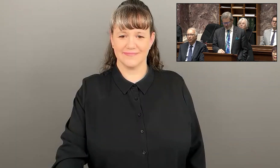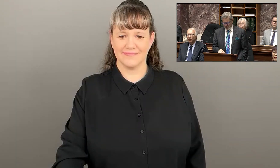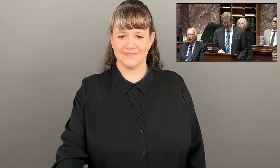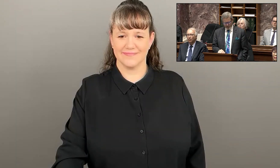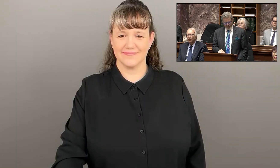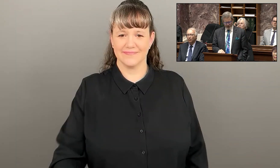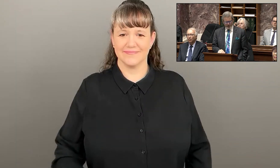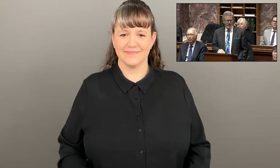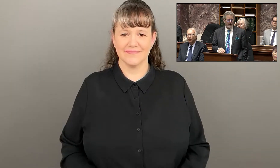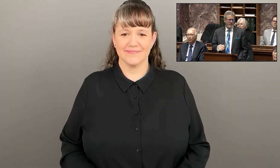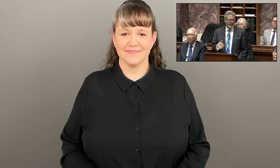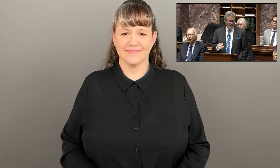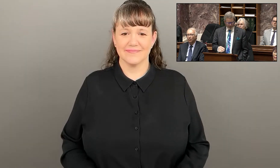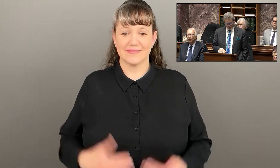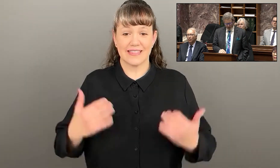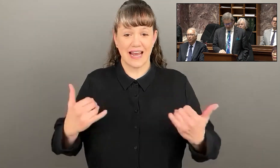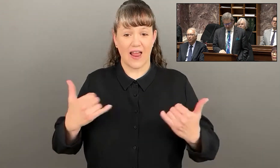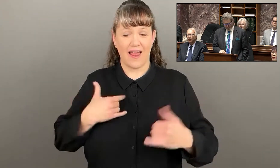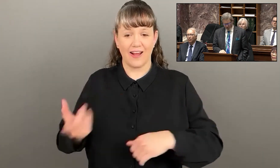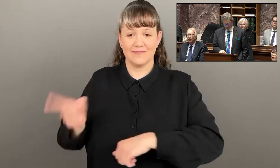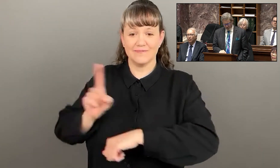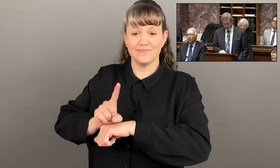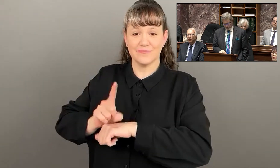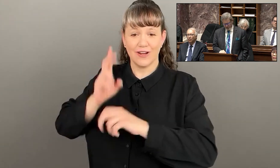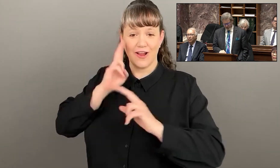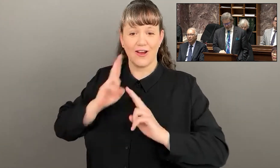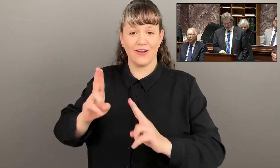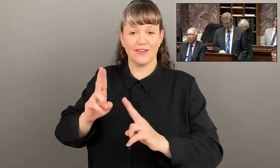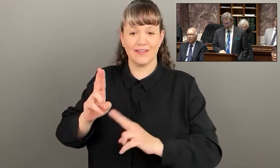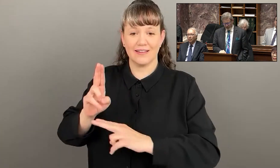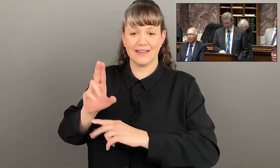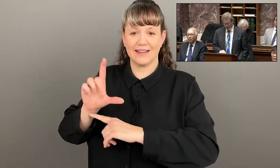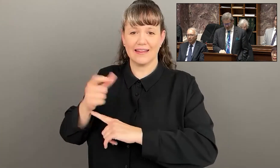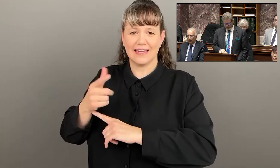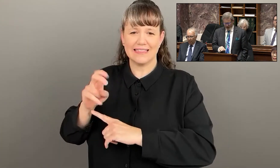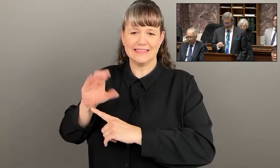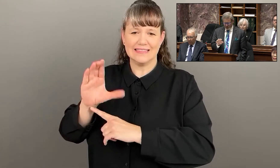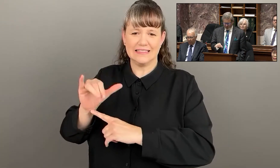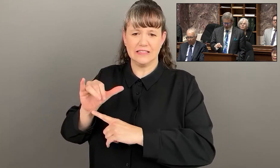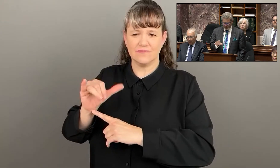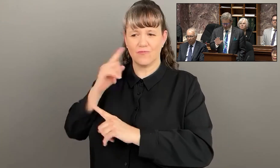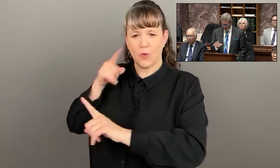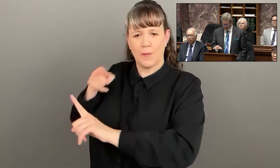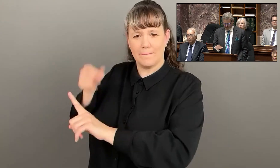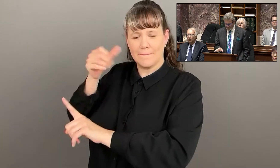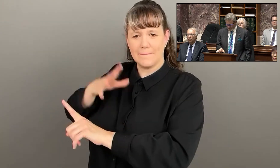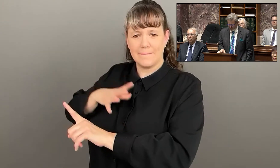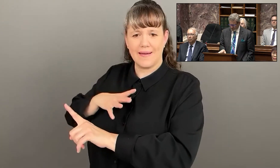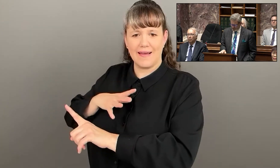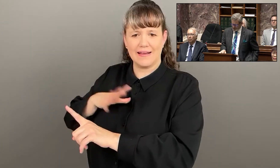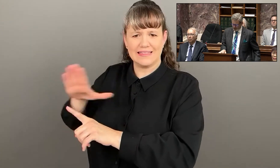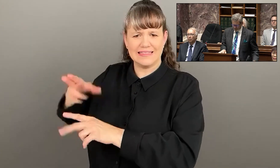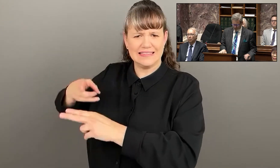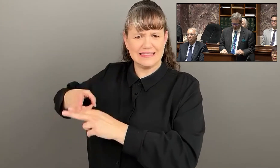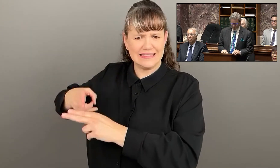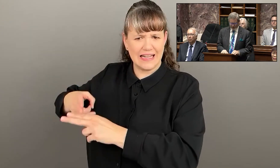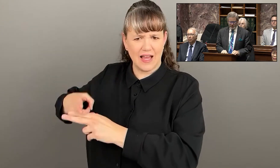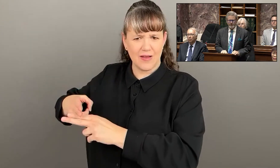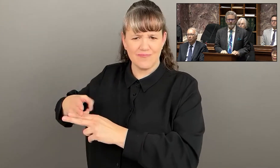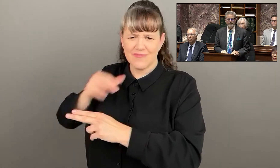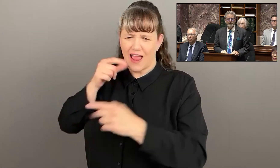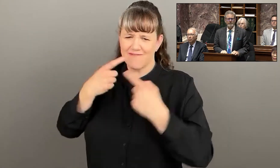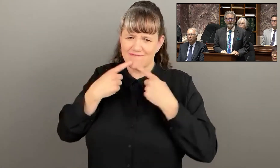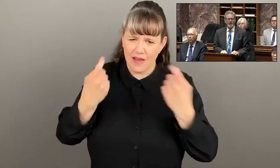man whose name may not be widely known, but whose impact was felt across this province and